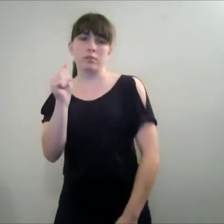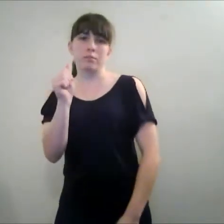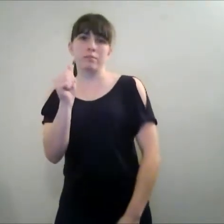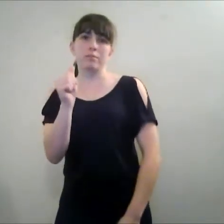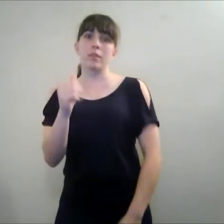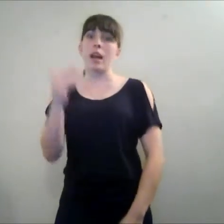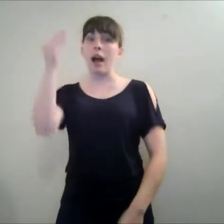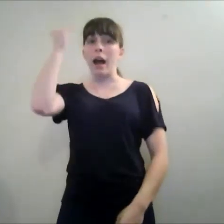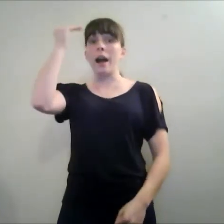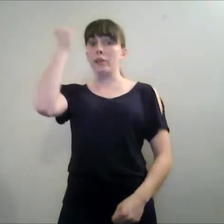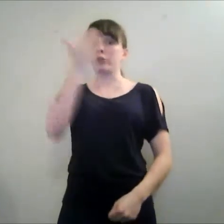so...